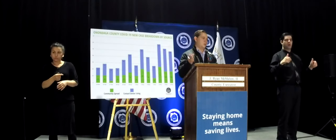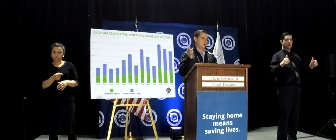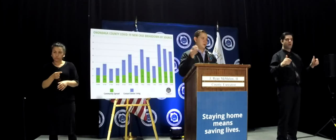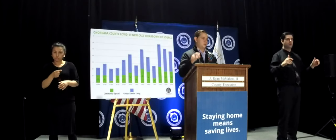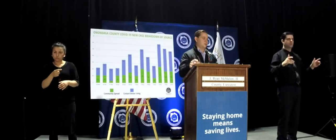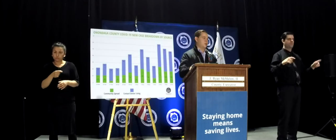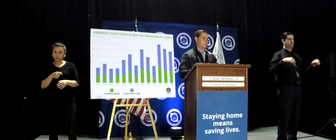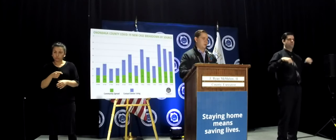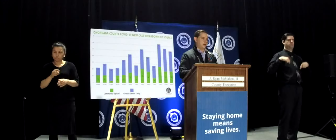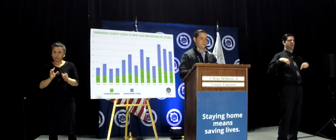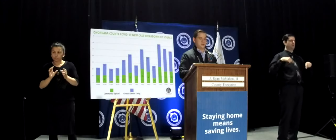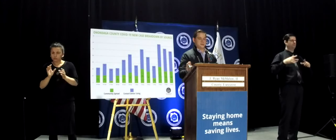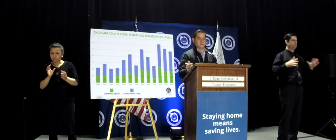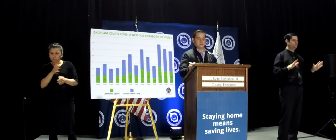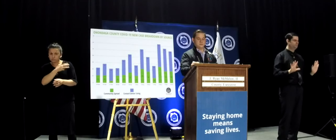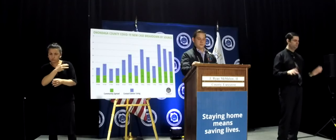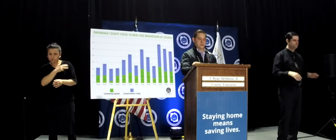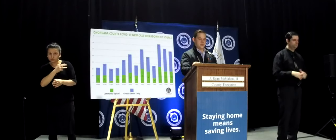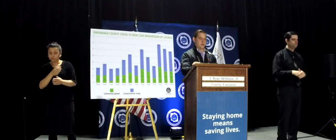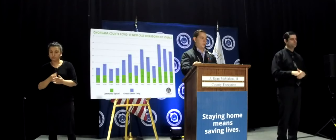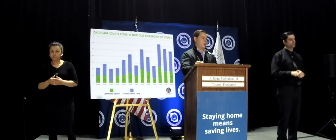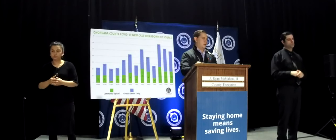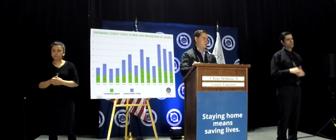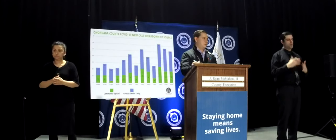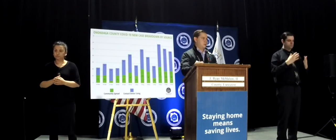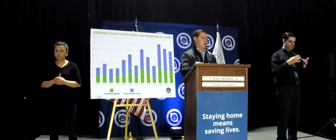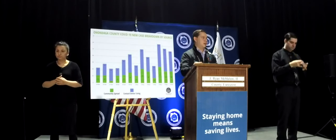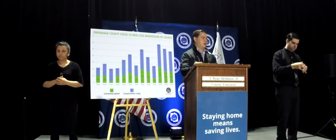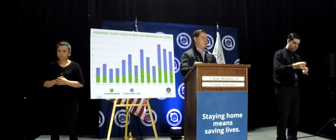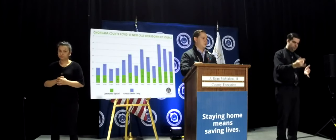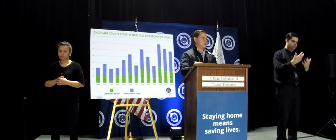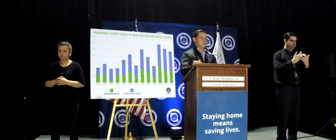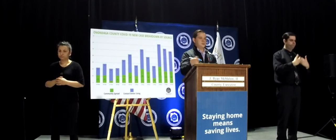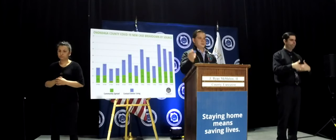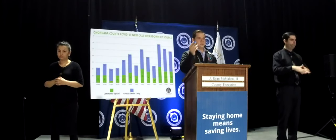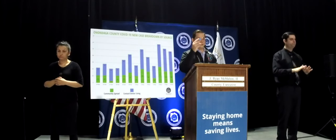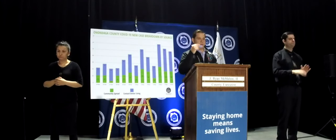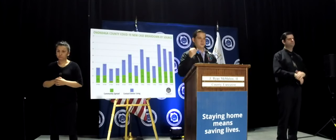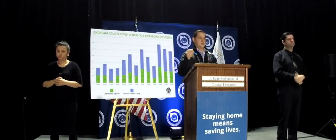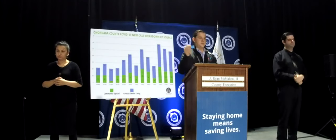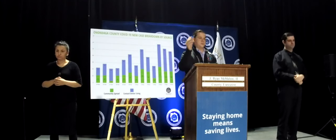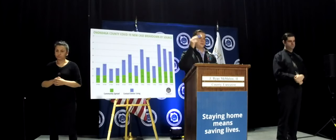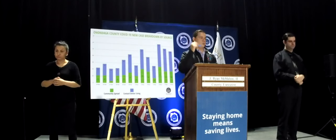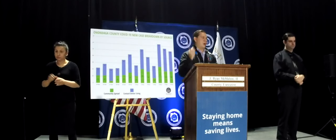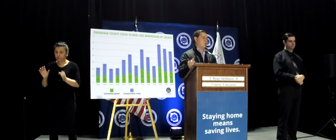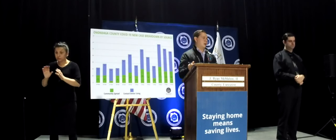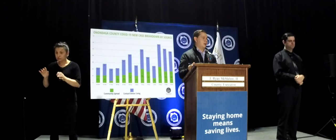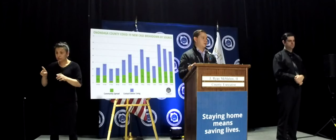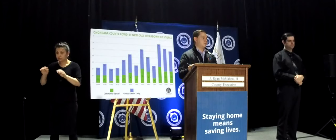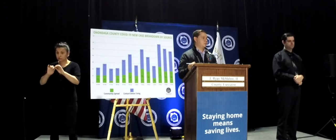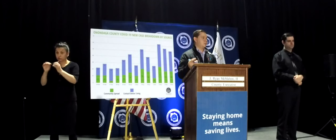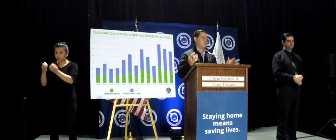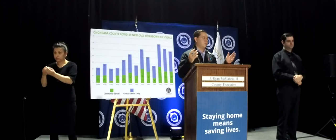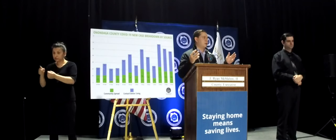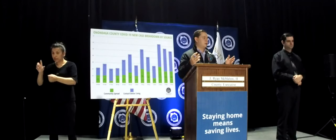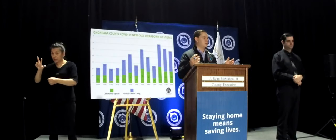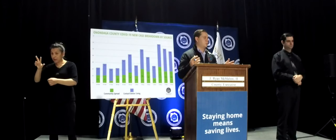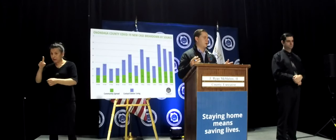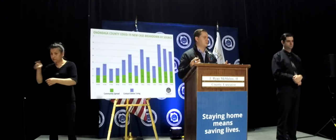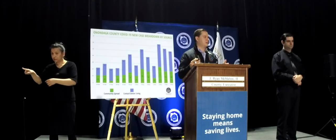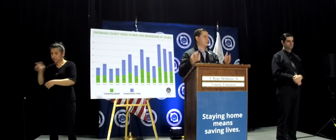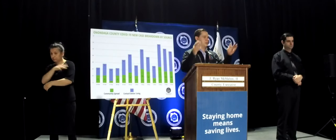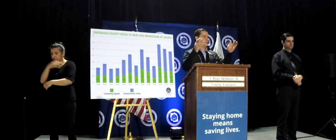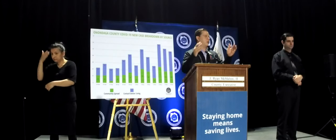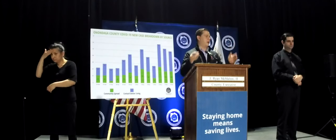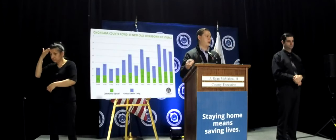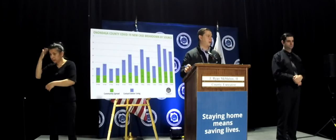point there's going to be random testing. This neighborhood had 8 cases in this 2-mile radius. We need to do some